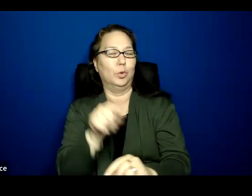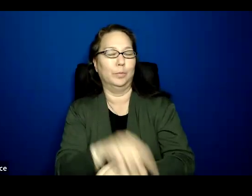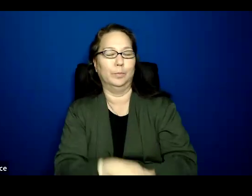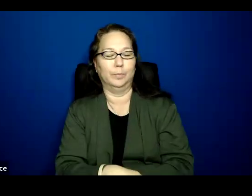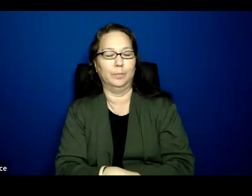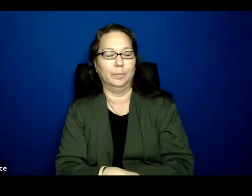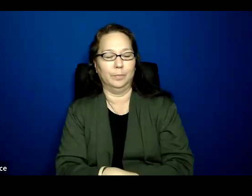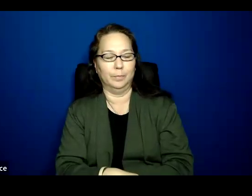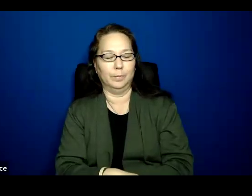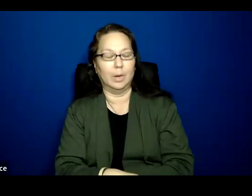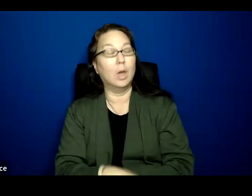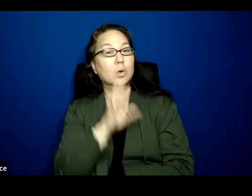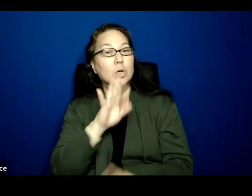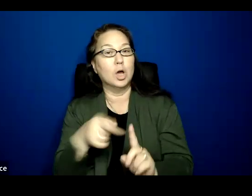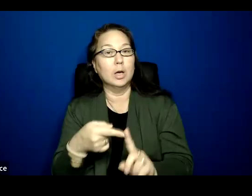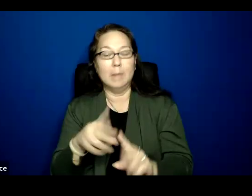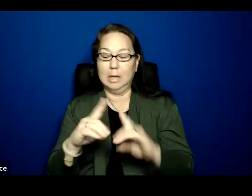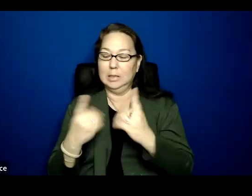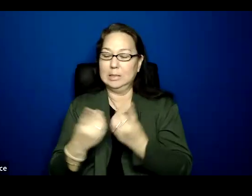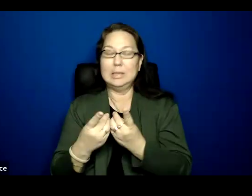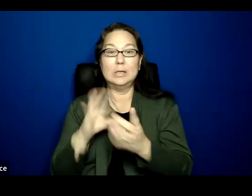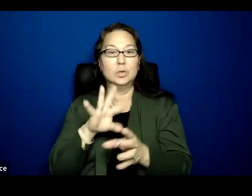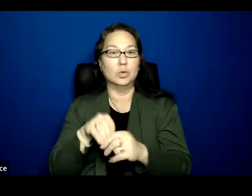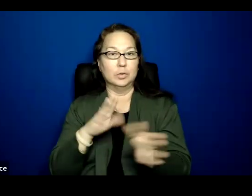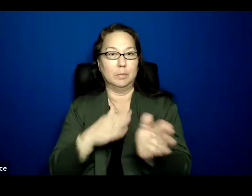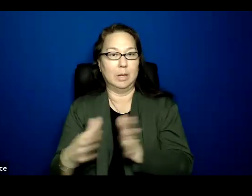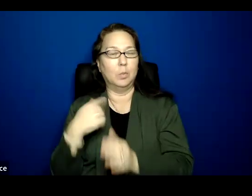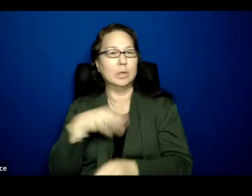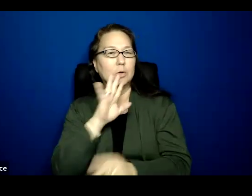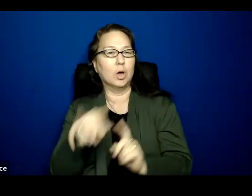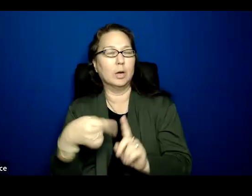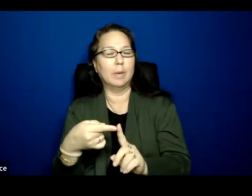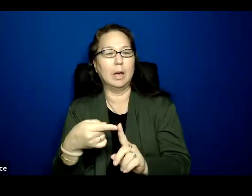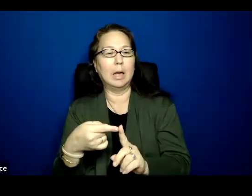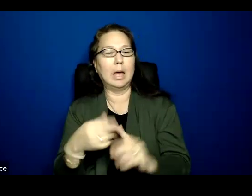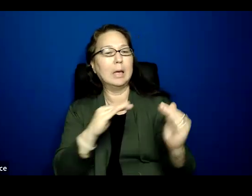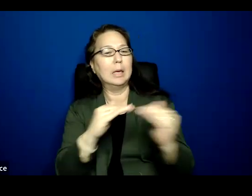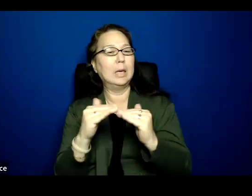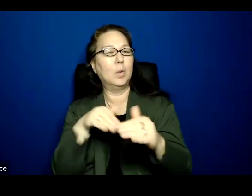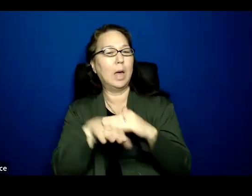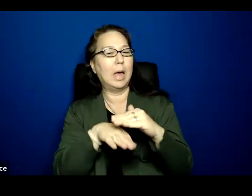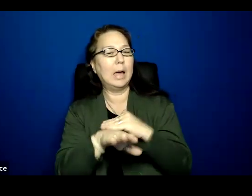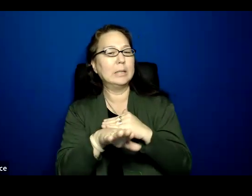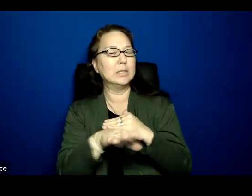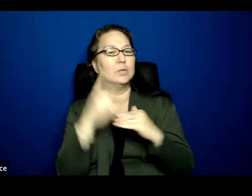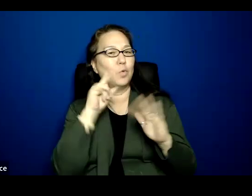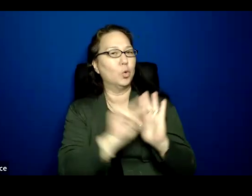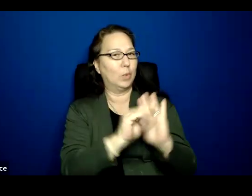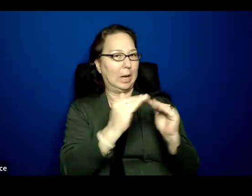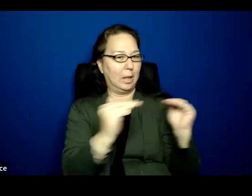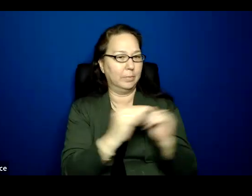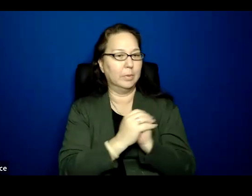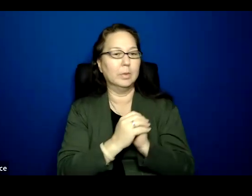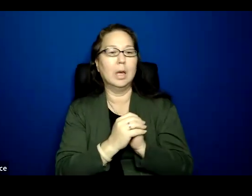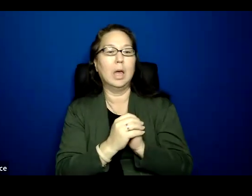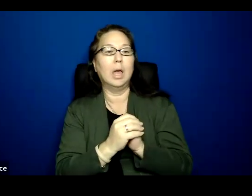When we talk about our district inclusive education plan, we talk about the equitable access to grade level and also culturally linguistically